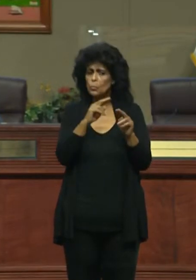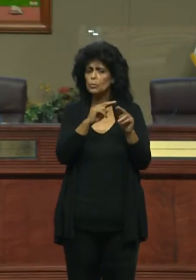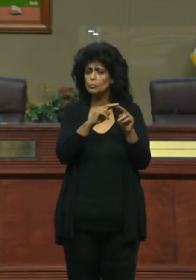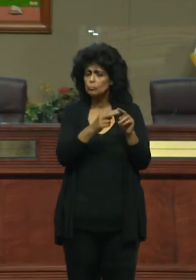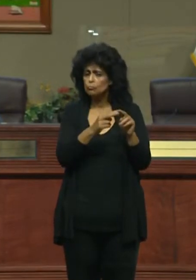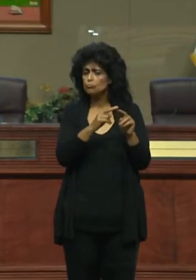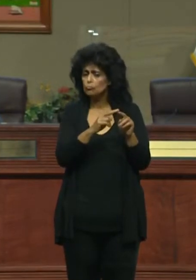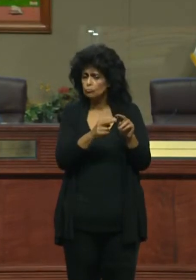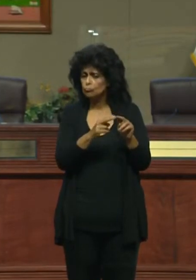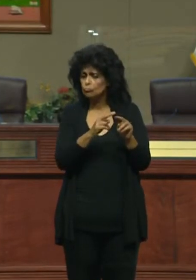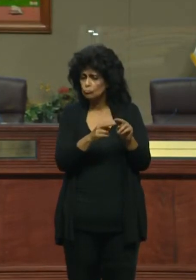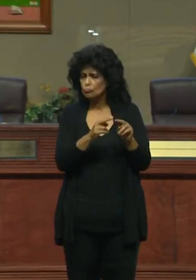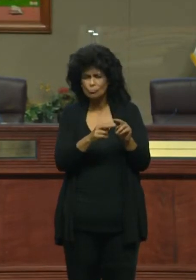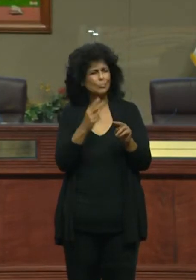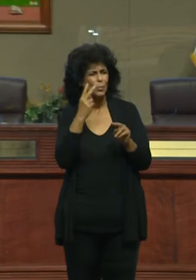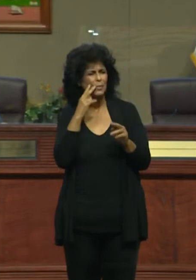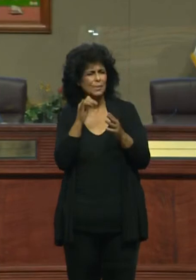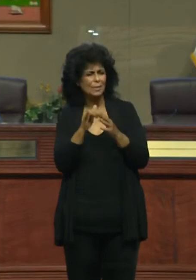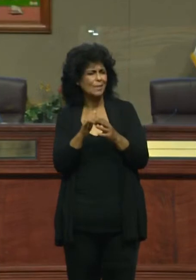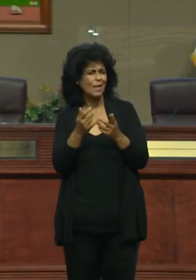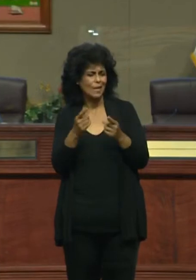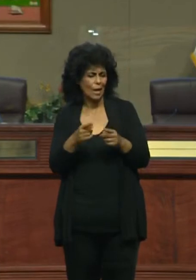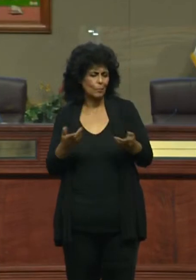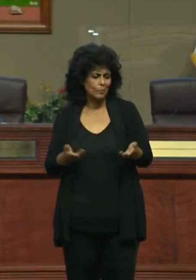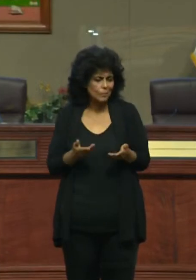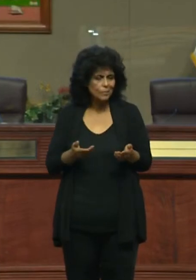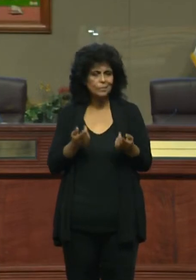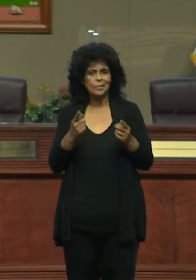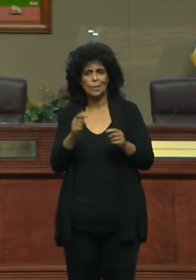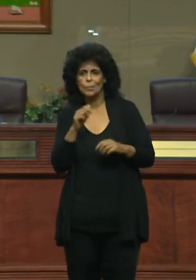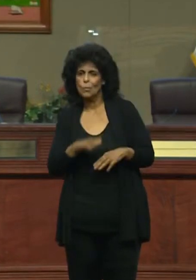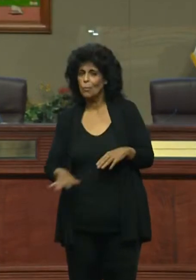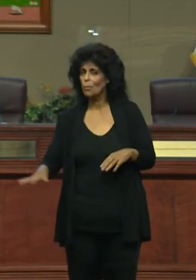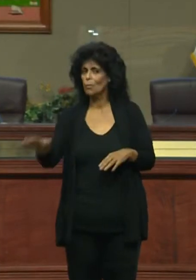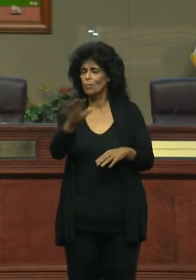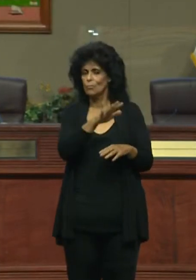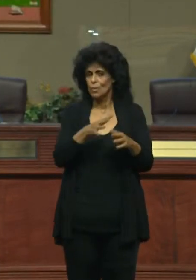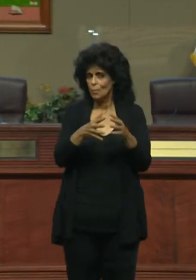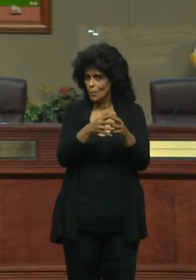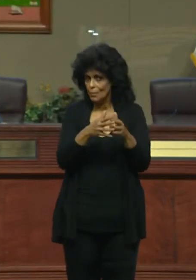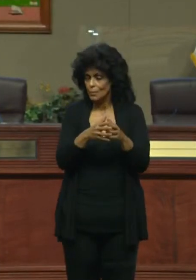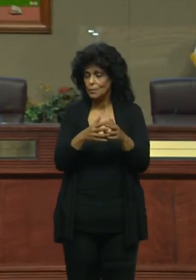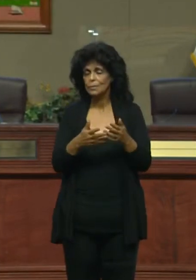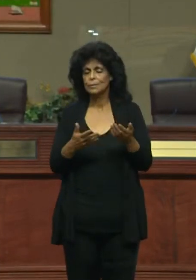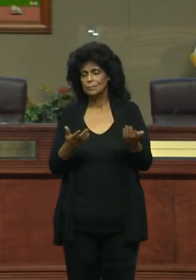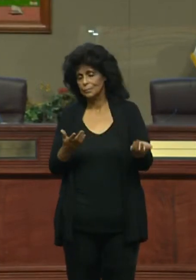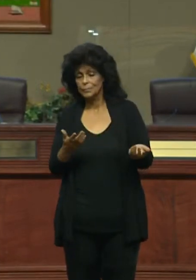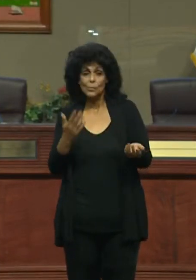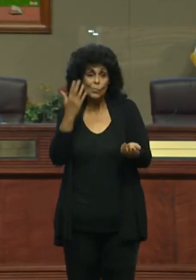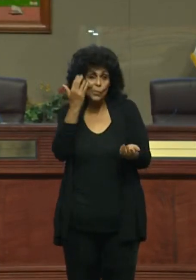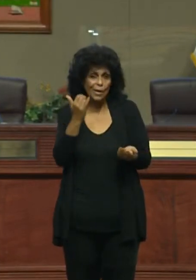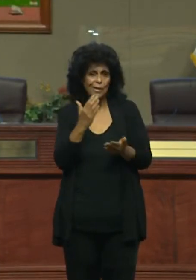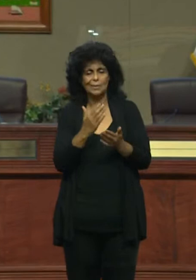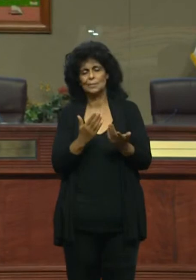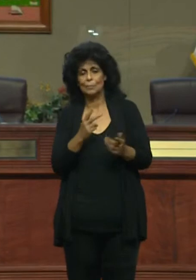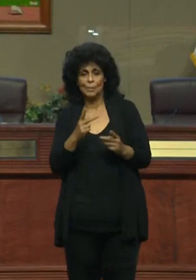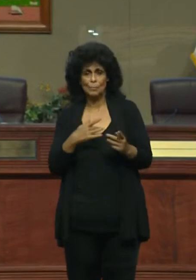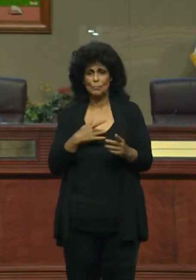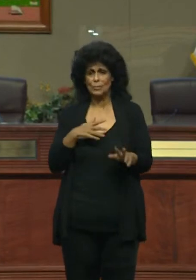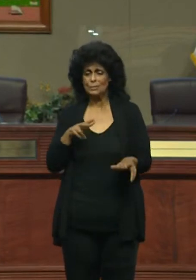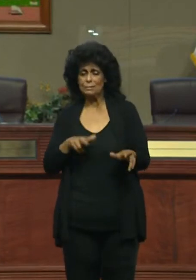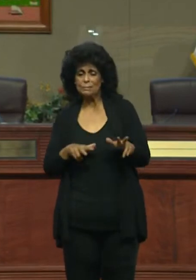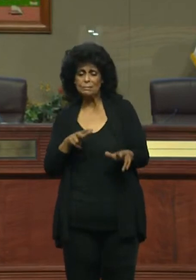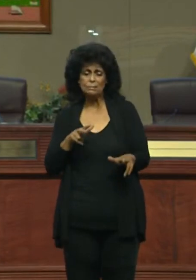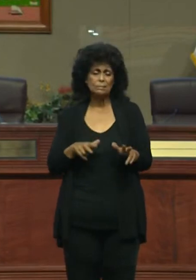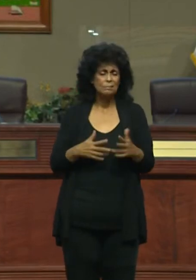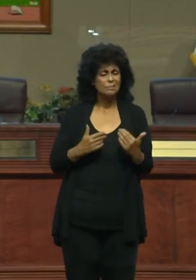all over America. And there are various reasons for that in terms of the hesitancy to get vaccinated. But